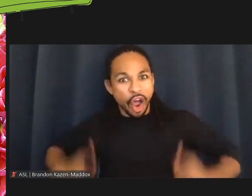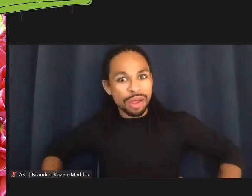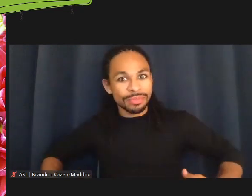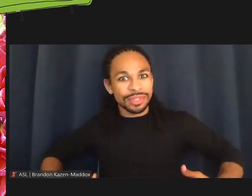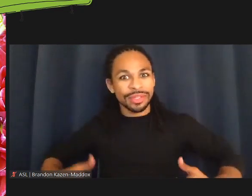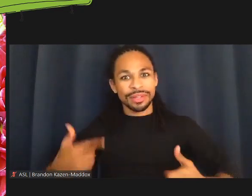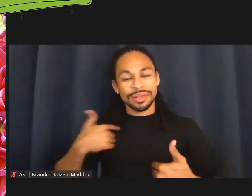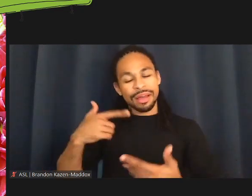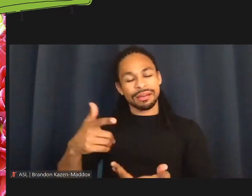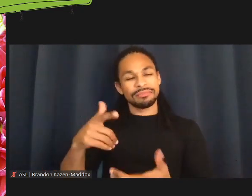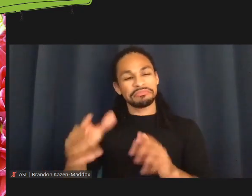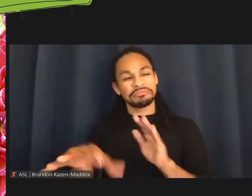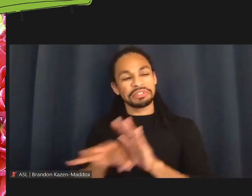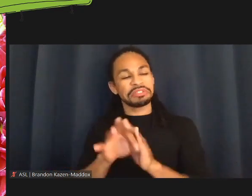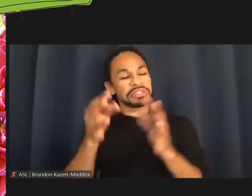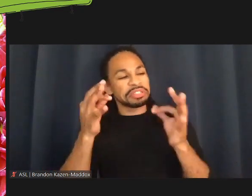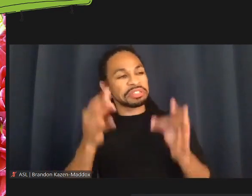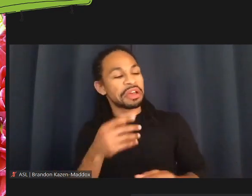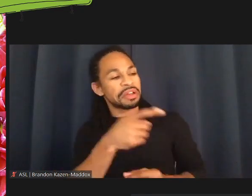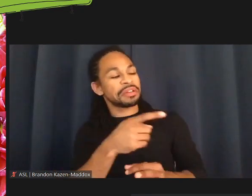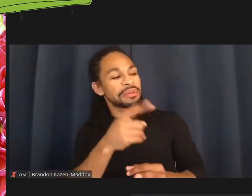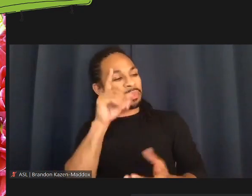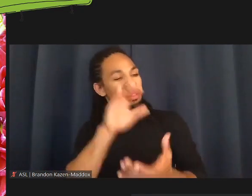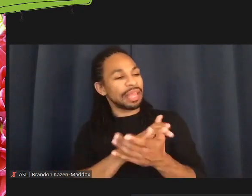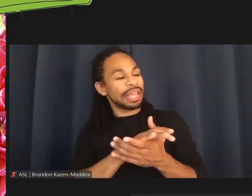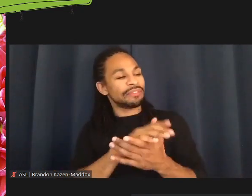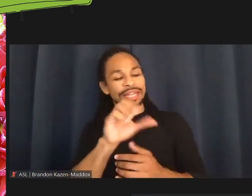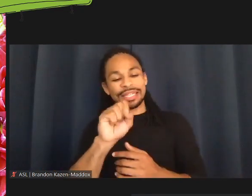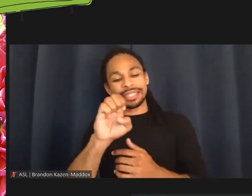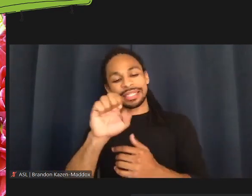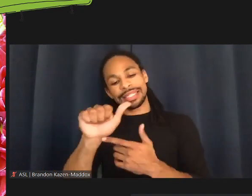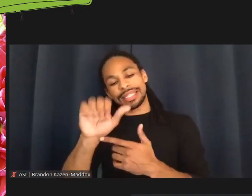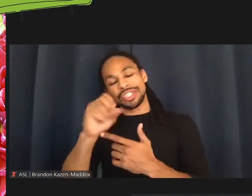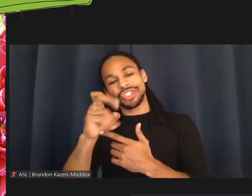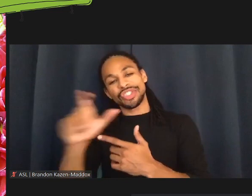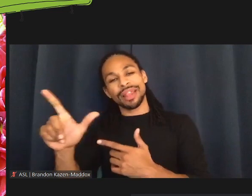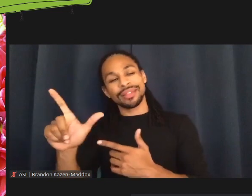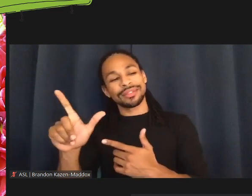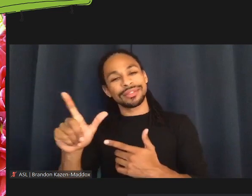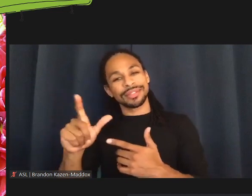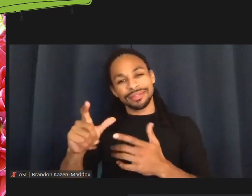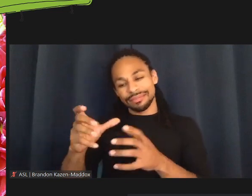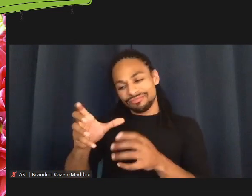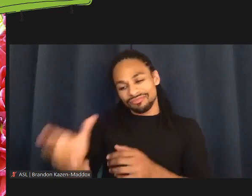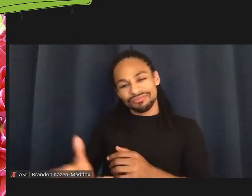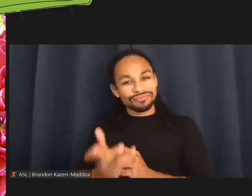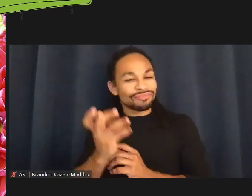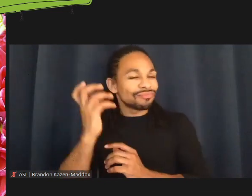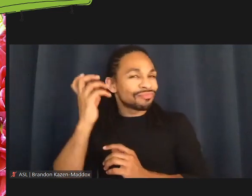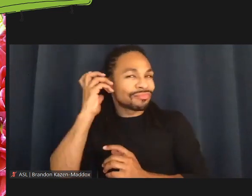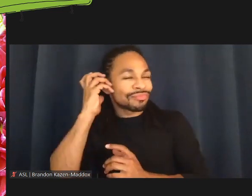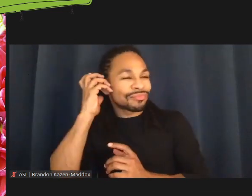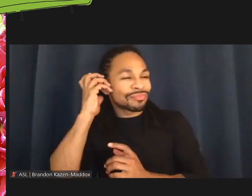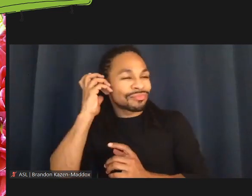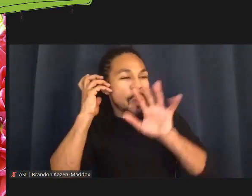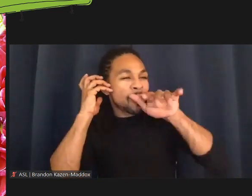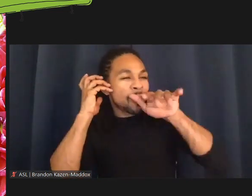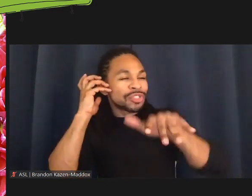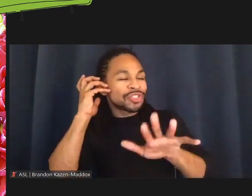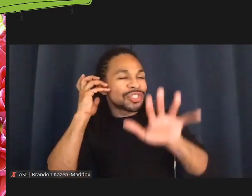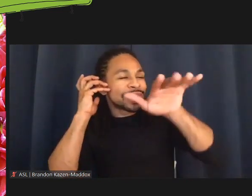Seashells connecting the ocean, stuck sounds to my ears, ocean over your